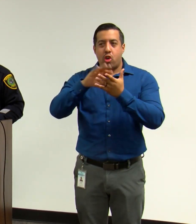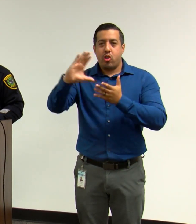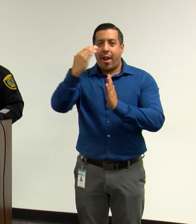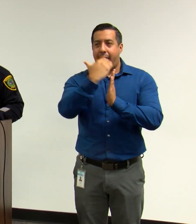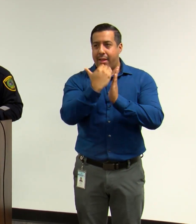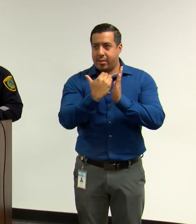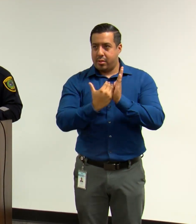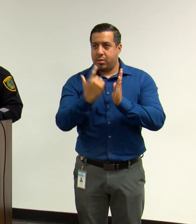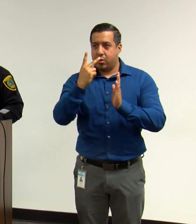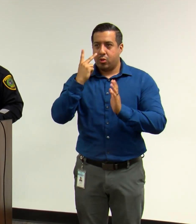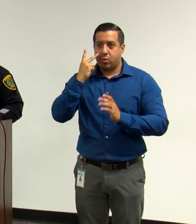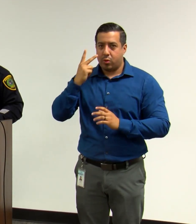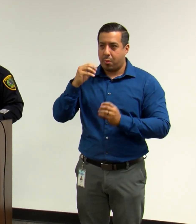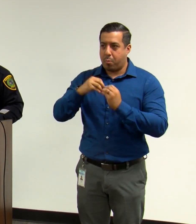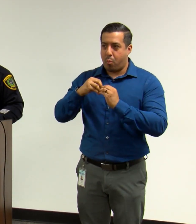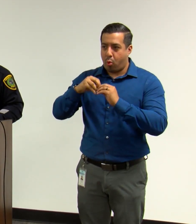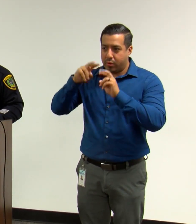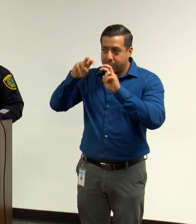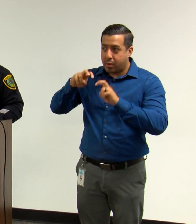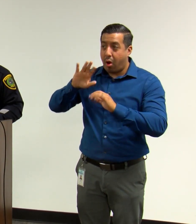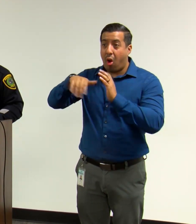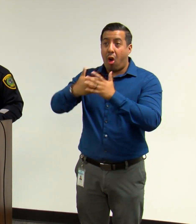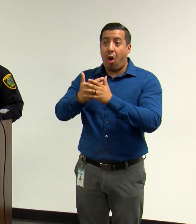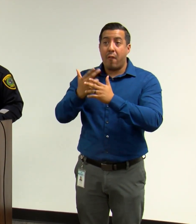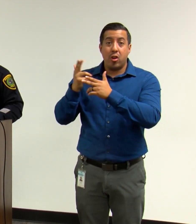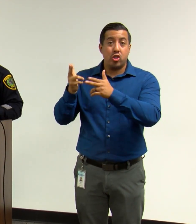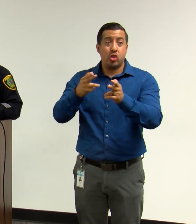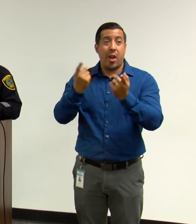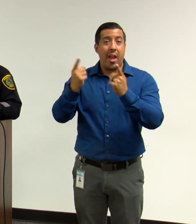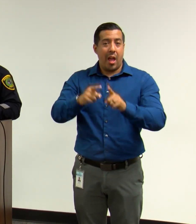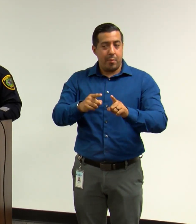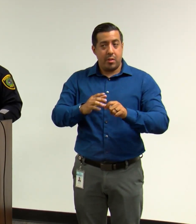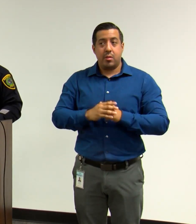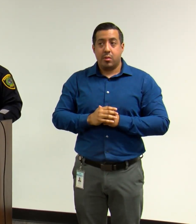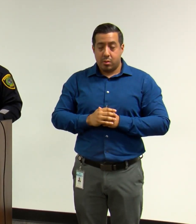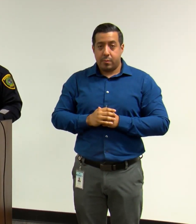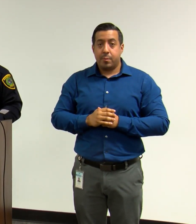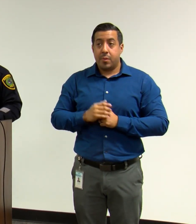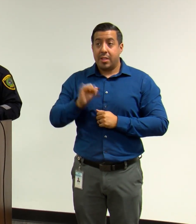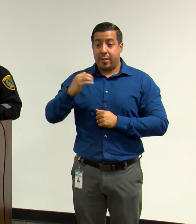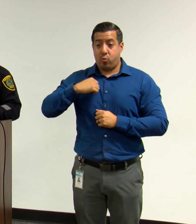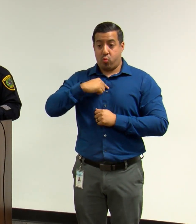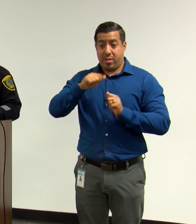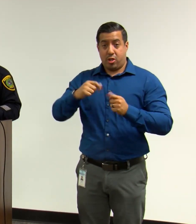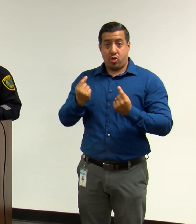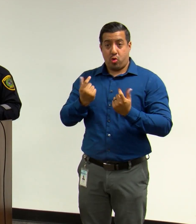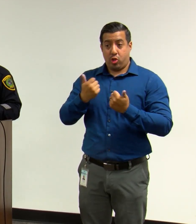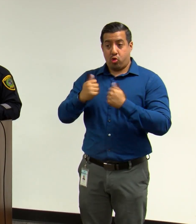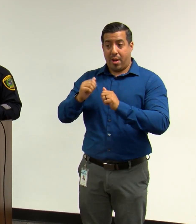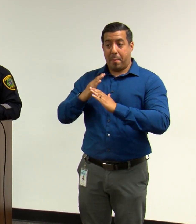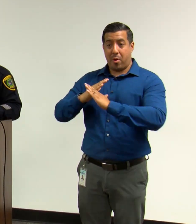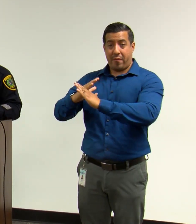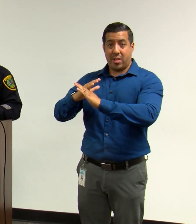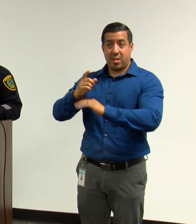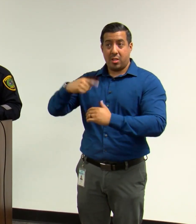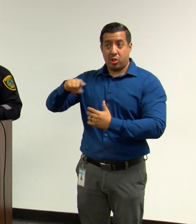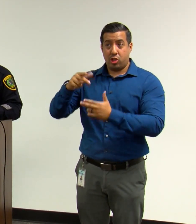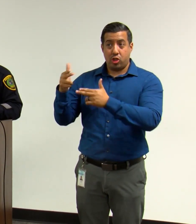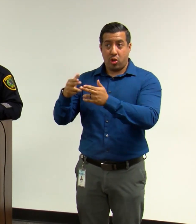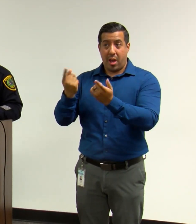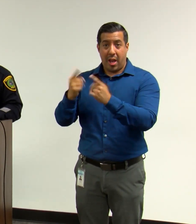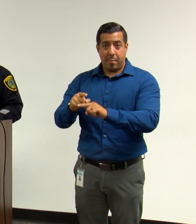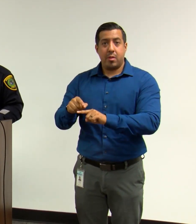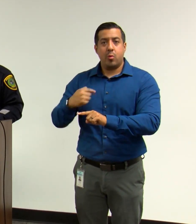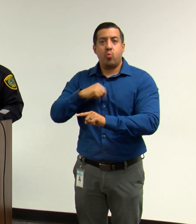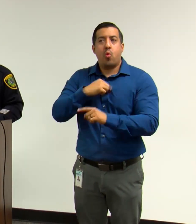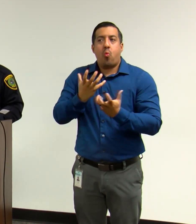we look at critically every shooting incident. So whatever we can do to prevent those shootings,